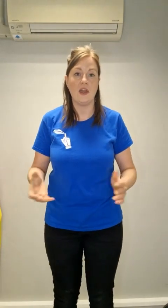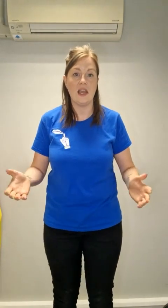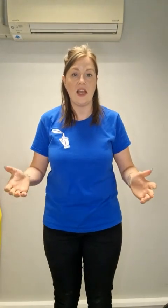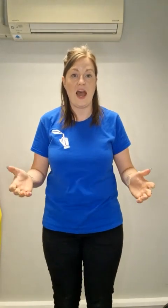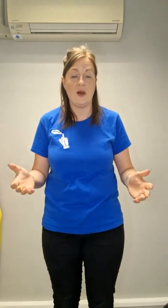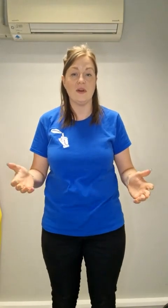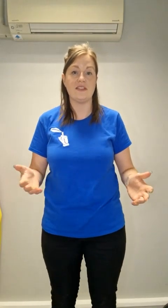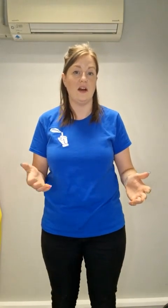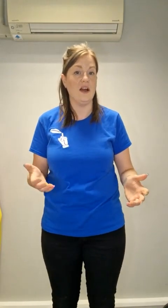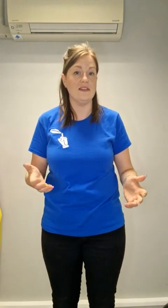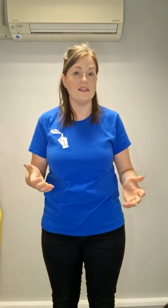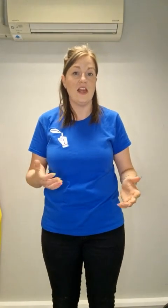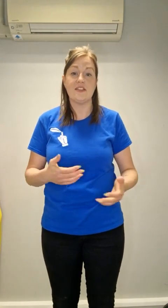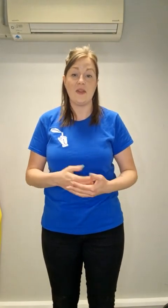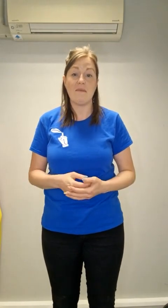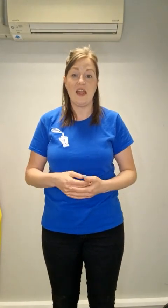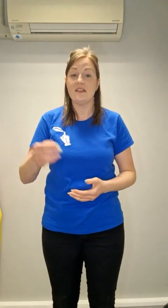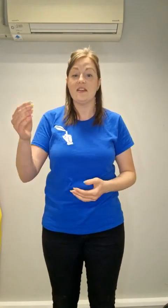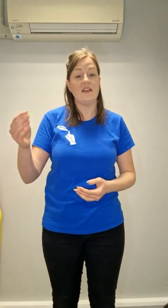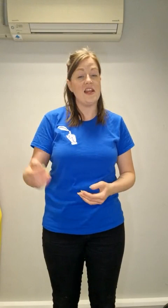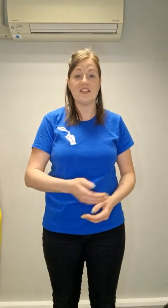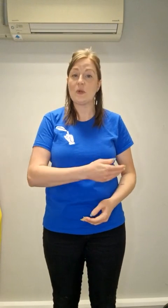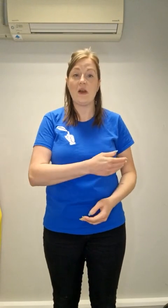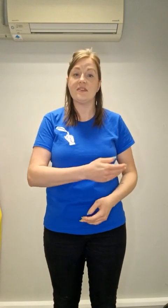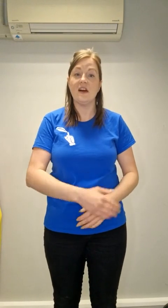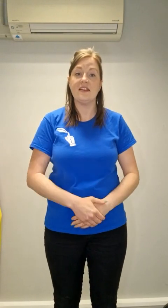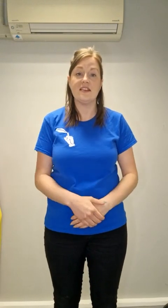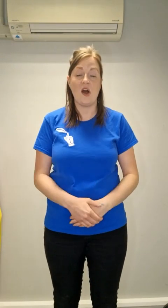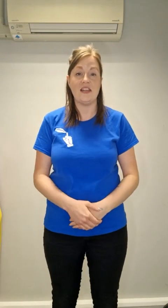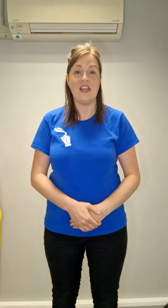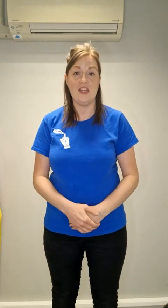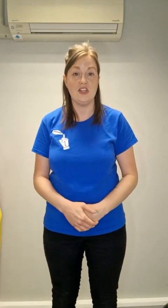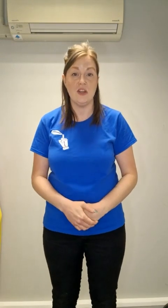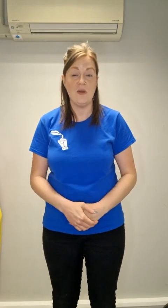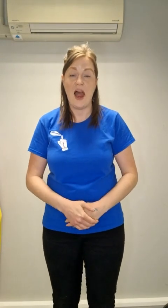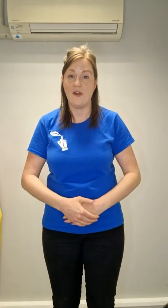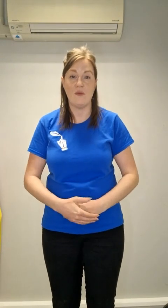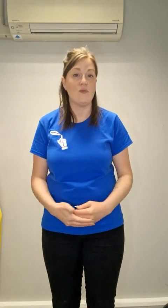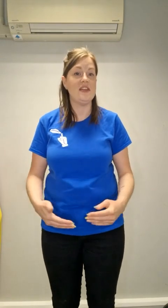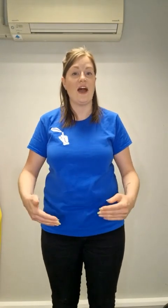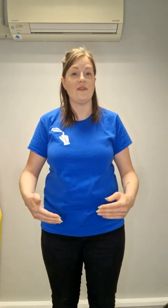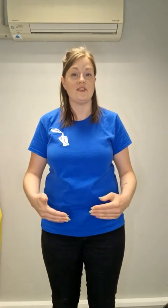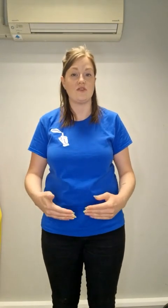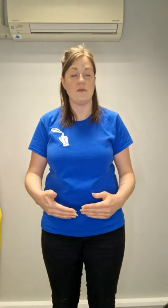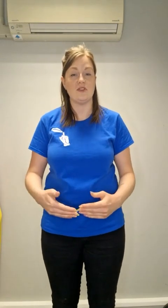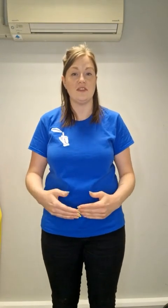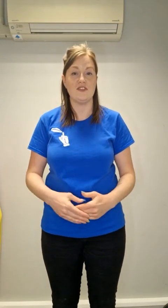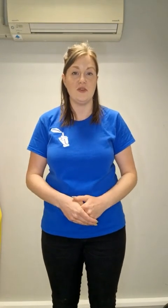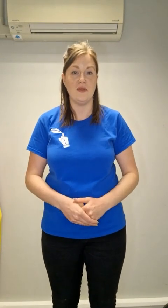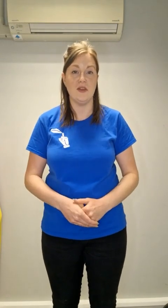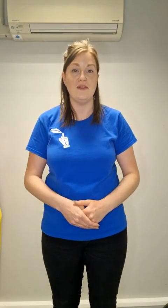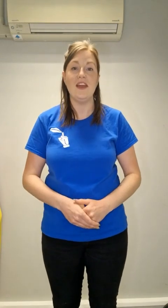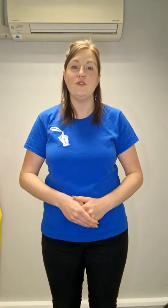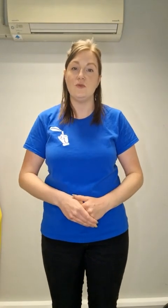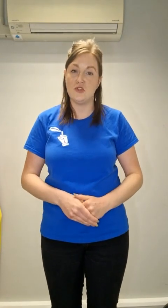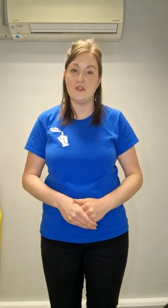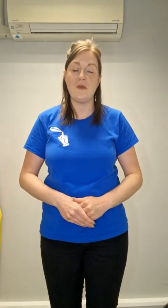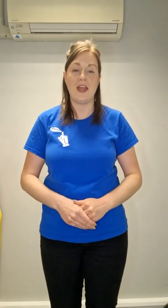unlocking our signs. So that means the next 12 signs that I teach you and I read out the descriptions to you, you should be able